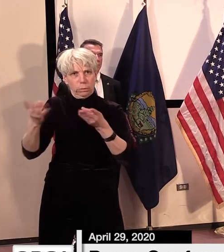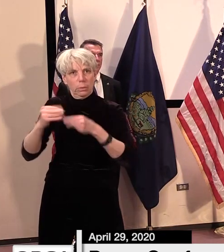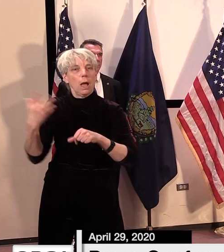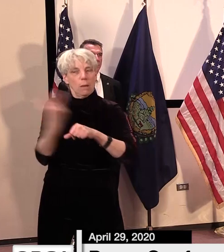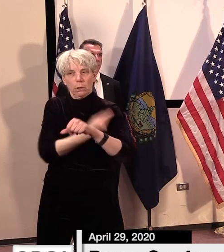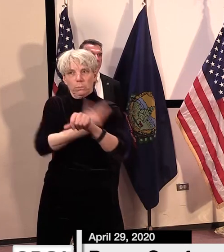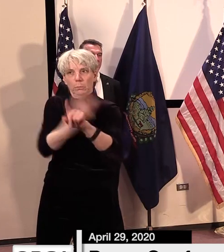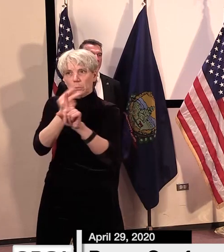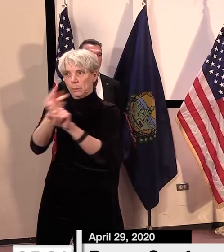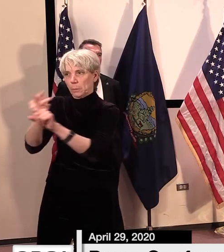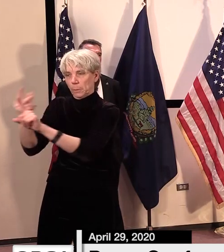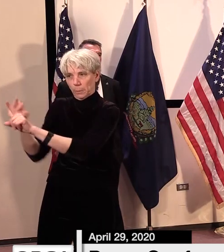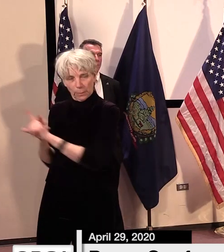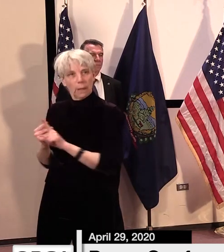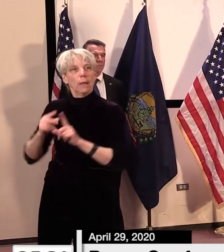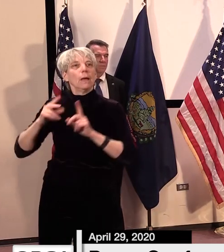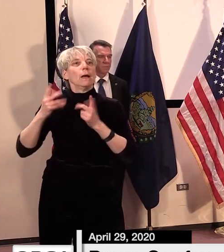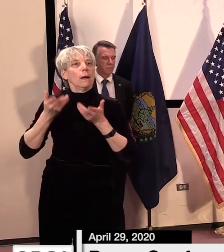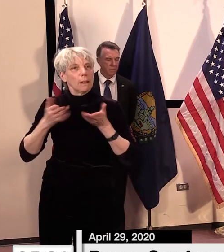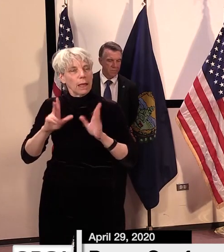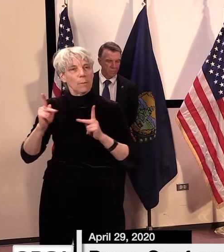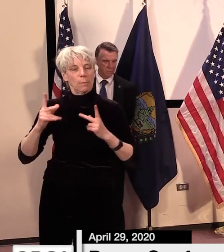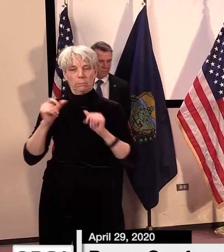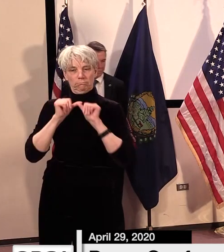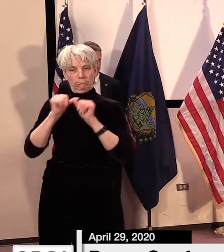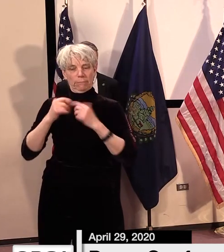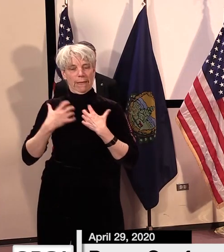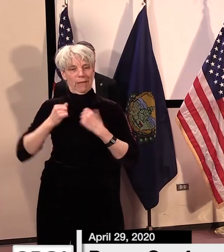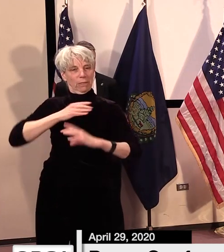point where we were severely ill with COVID in the first place.